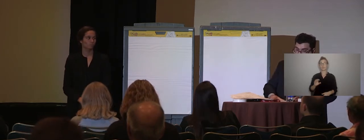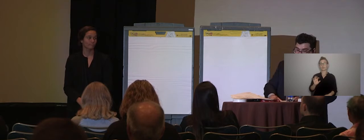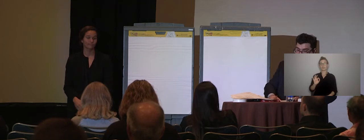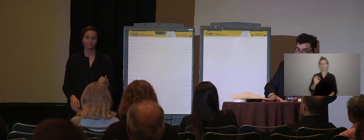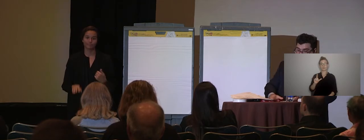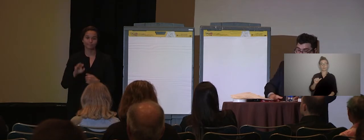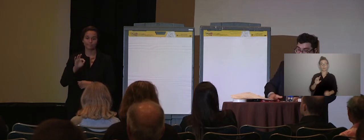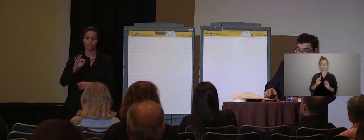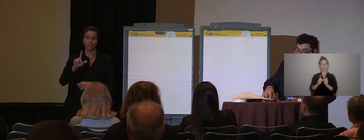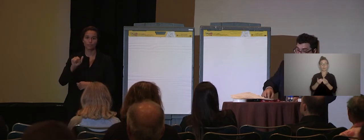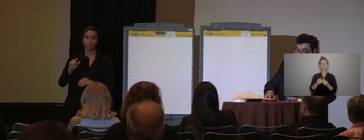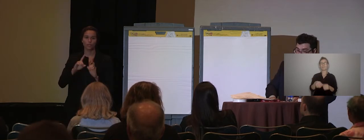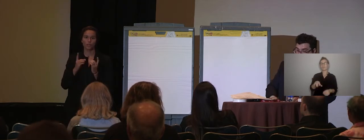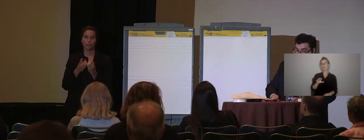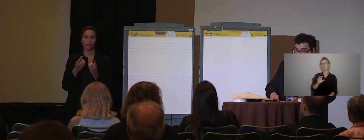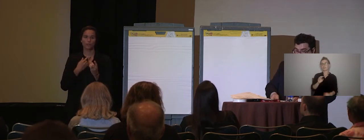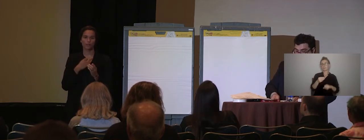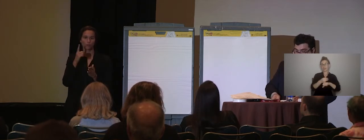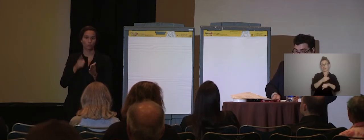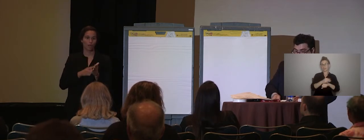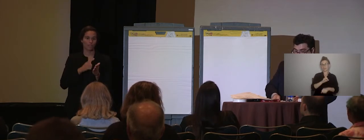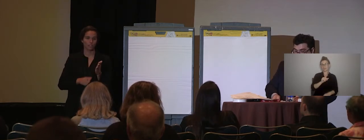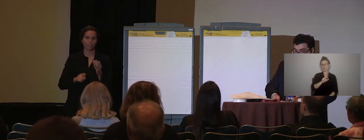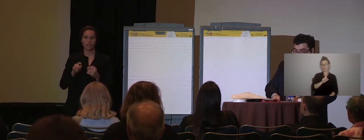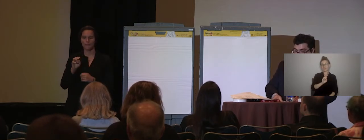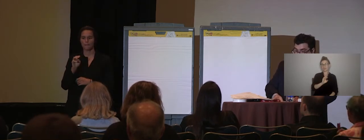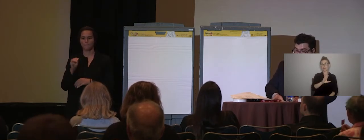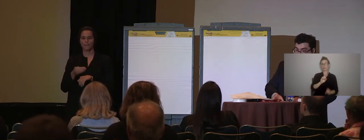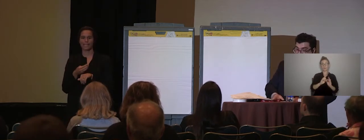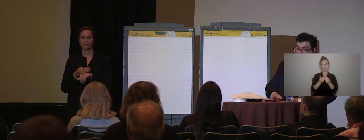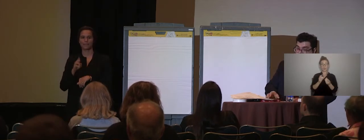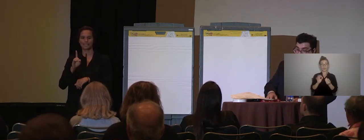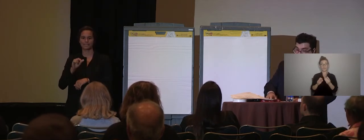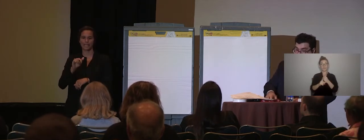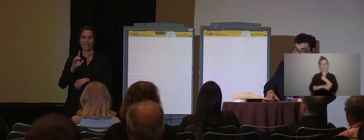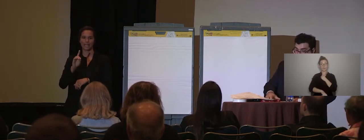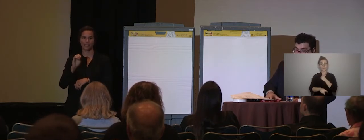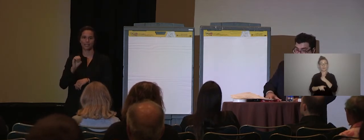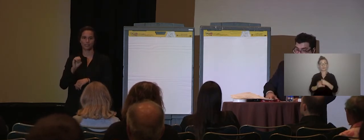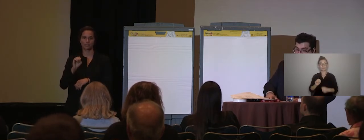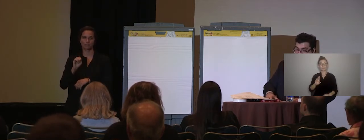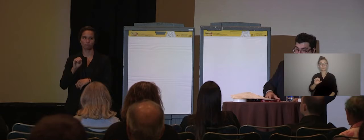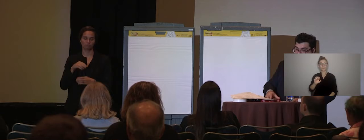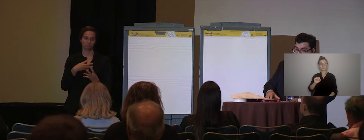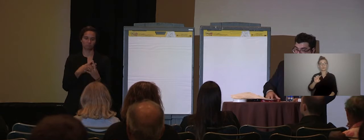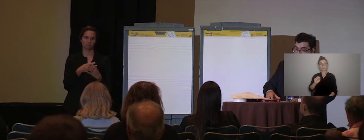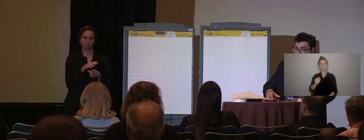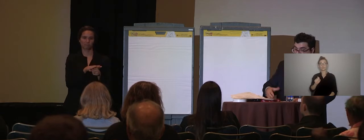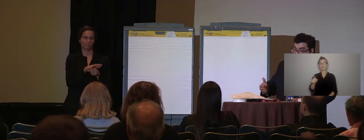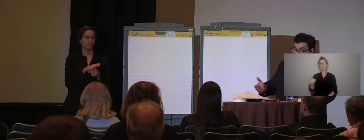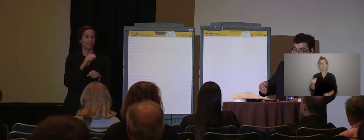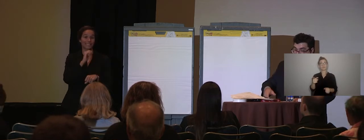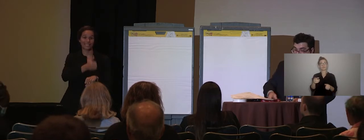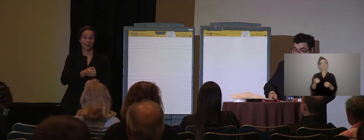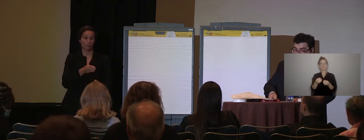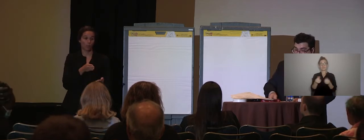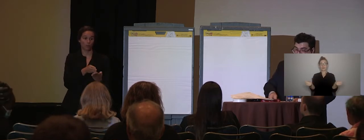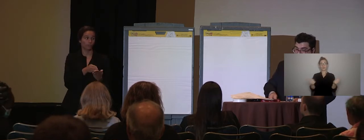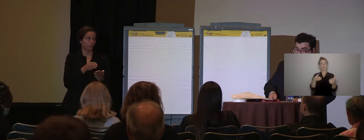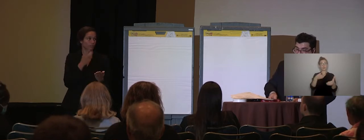Florida Department of Corrections, Miami-Dade Department of Corrections have settled lawsuits for, like I